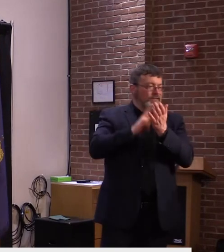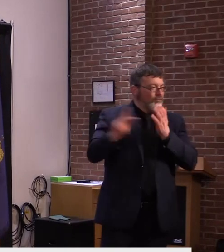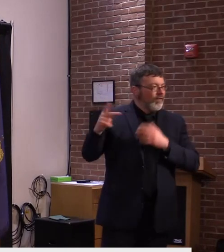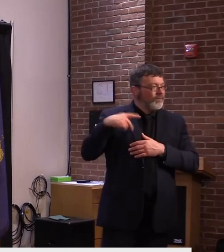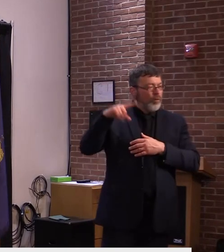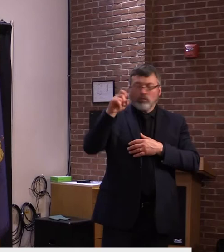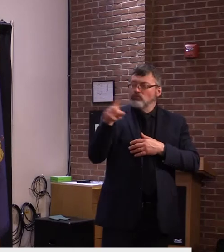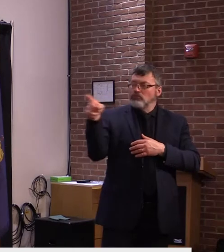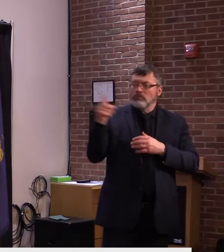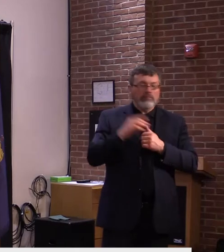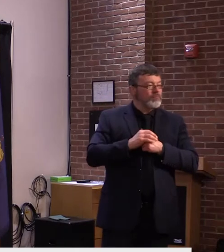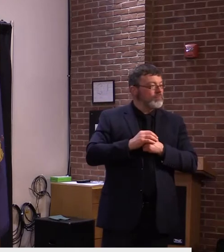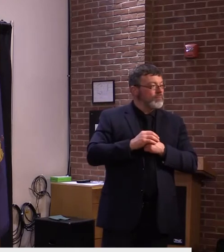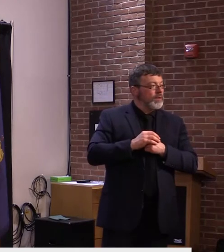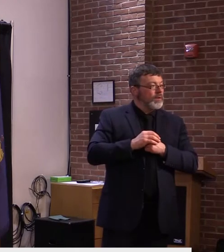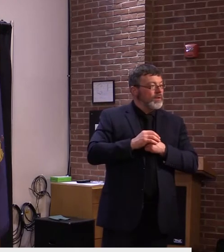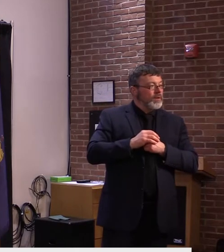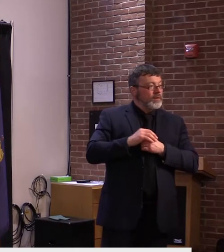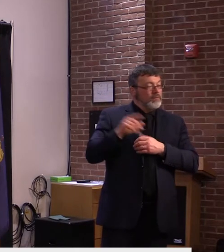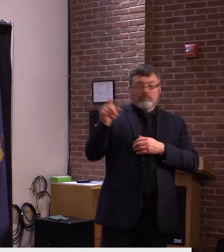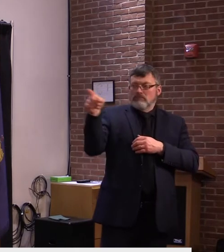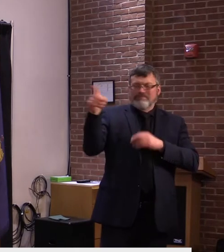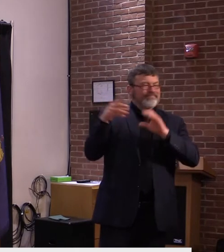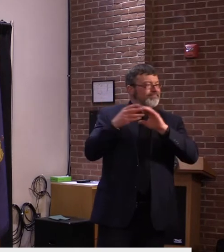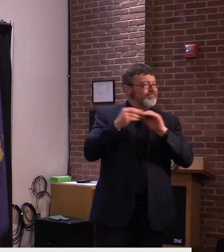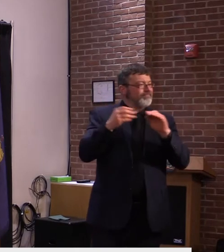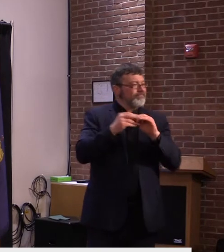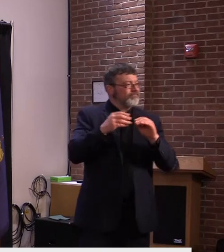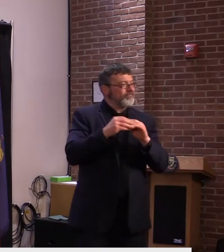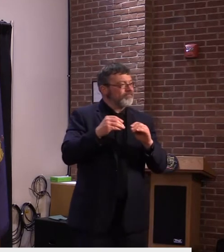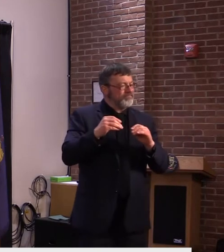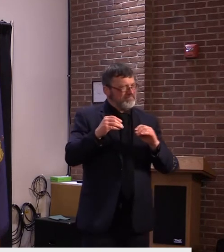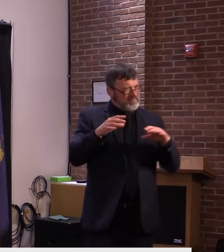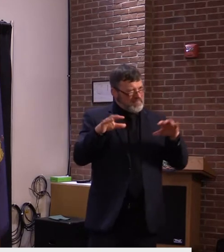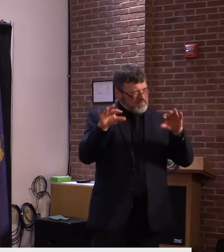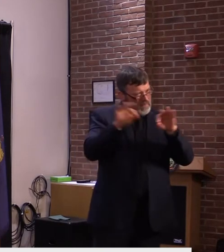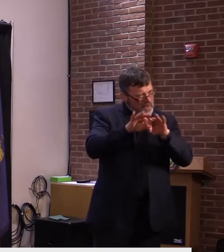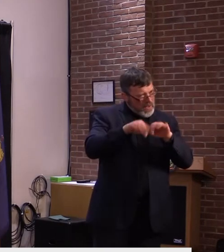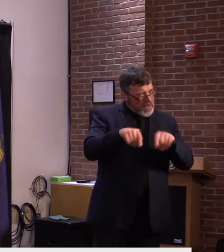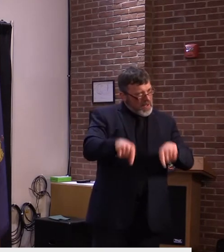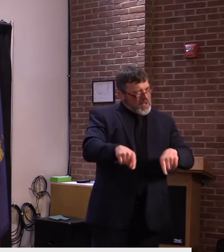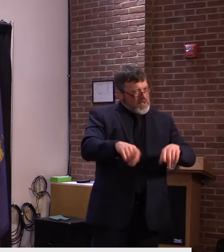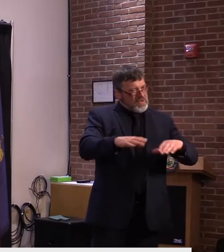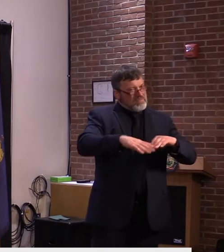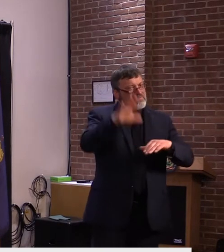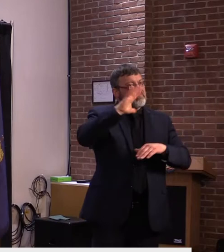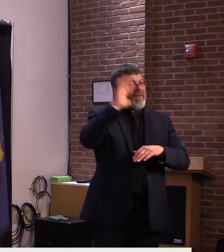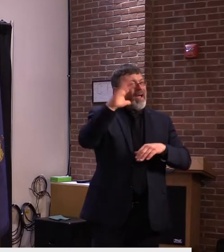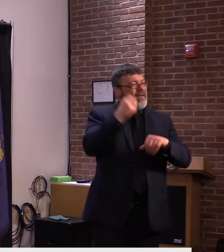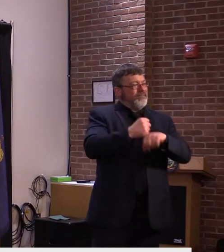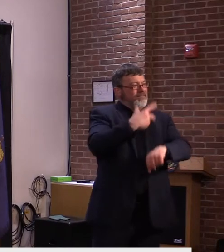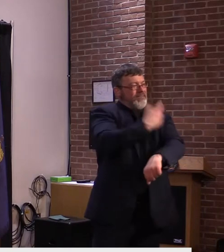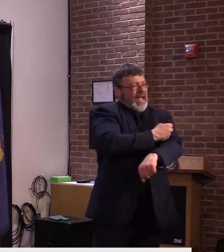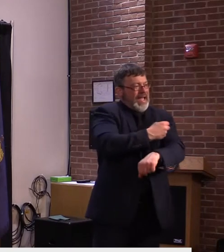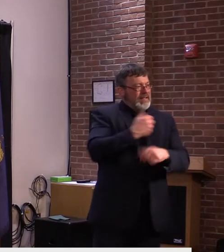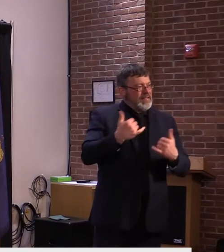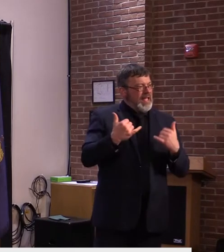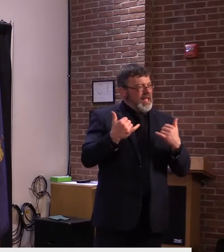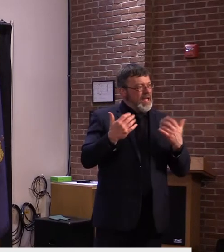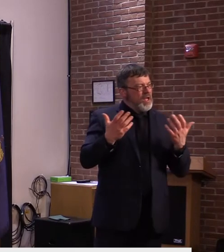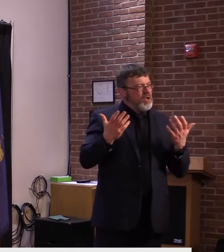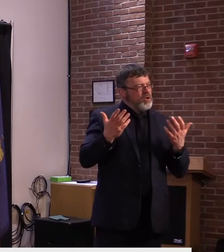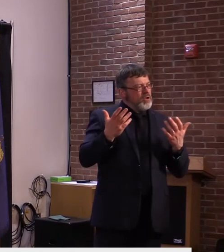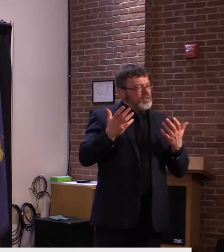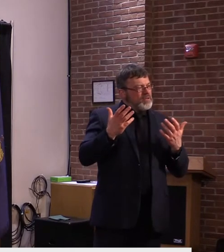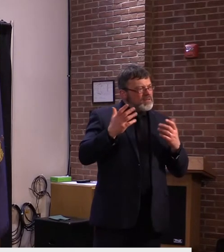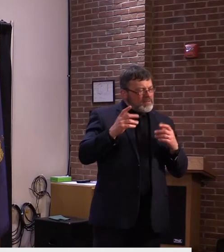Secretary French, you talked about the importance of vaccination for schools and for kids, but there are still really stark